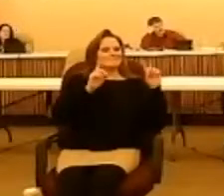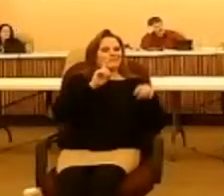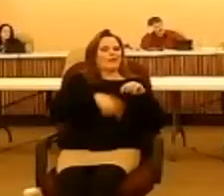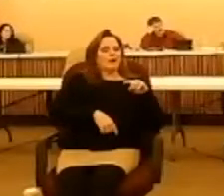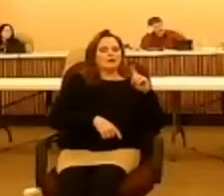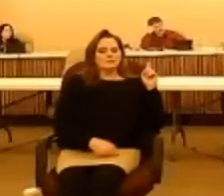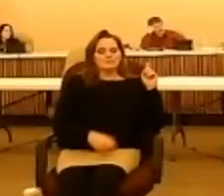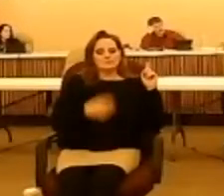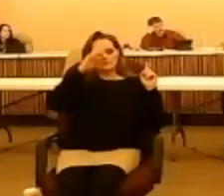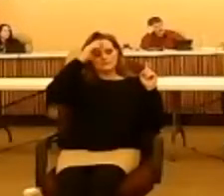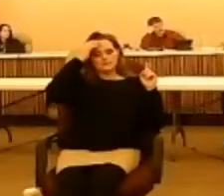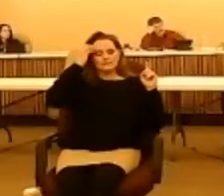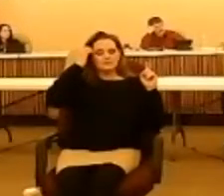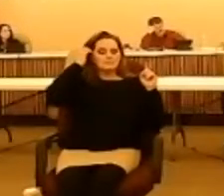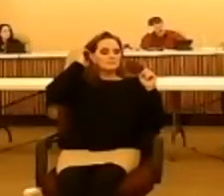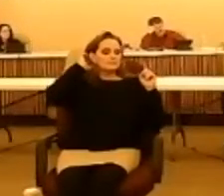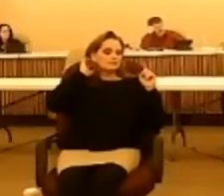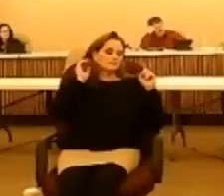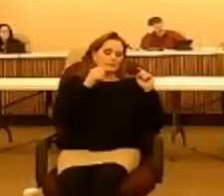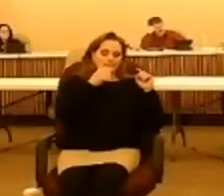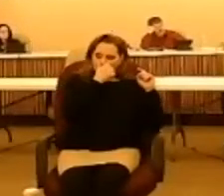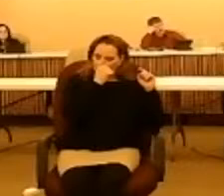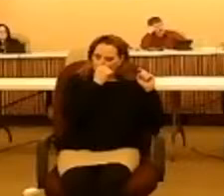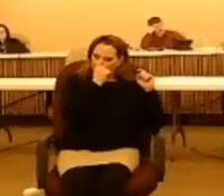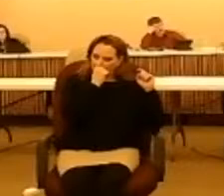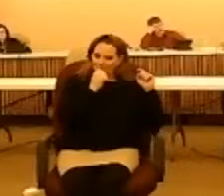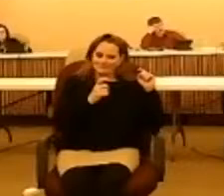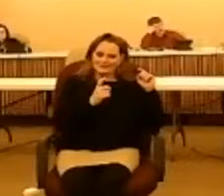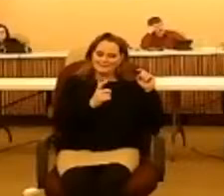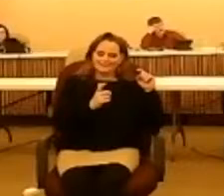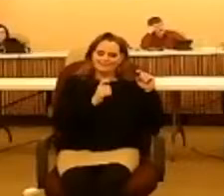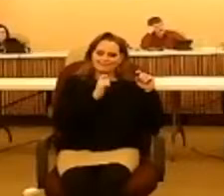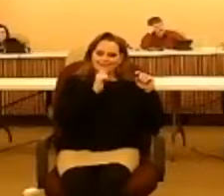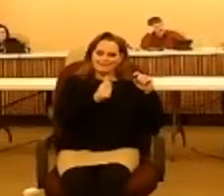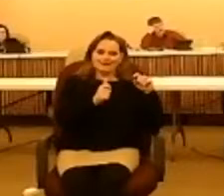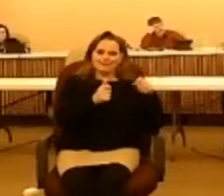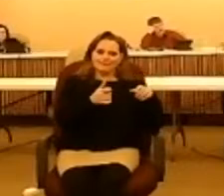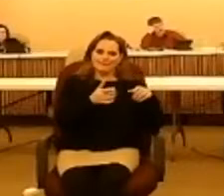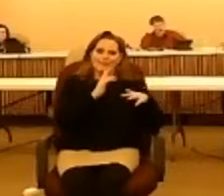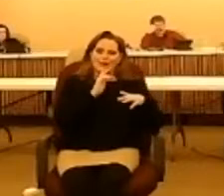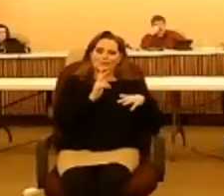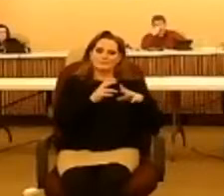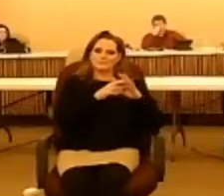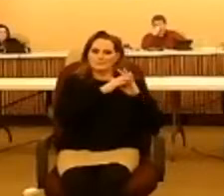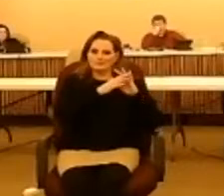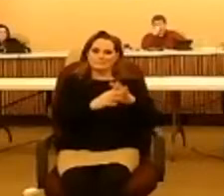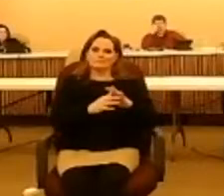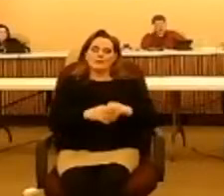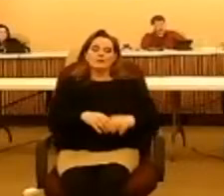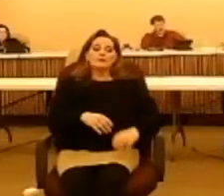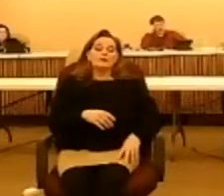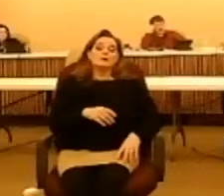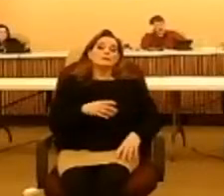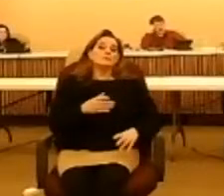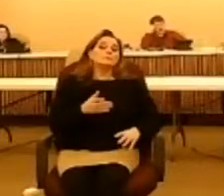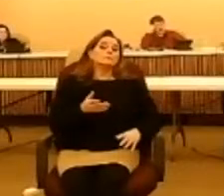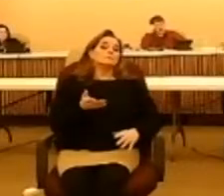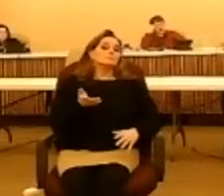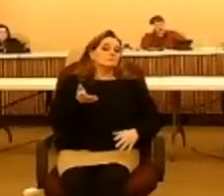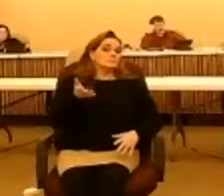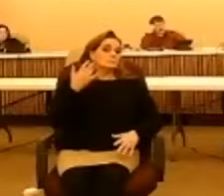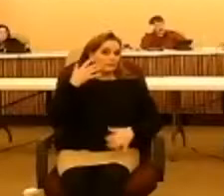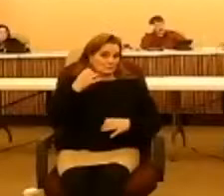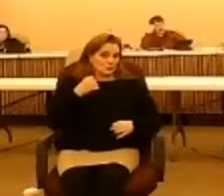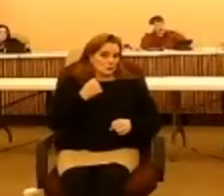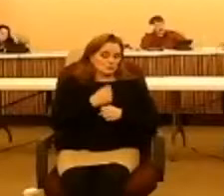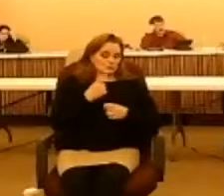way they didn't allow piggybacking. Okay. And so in years past, apparently you didn't